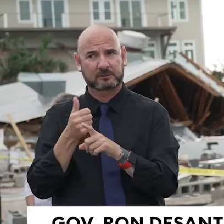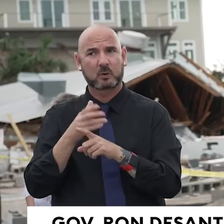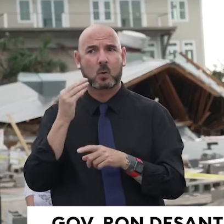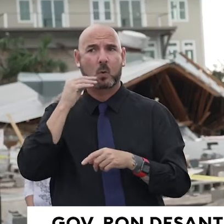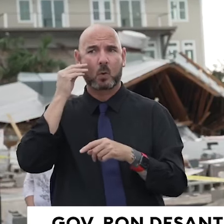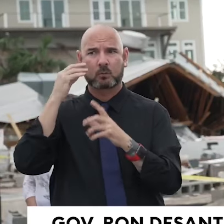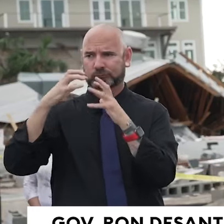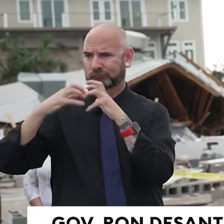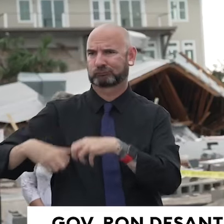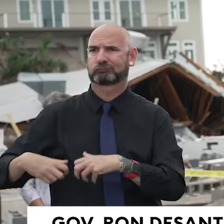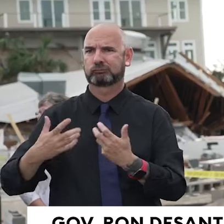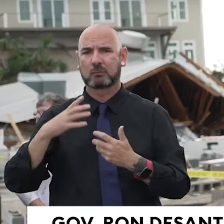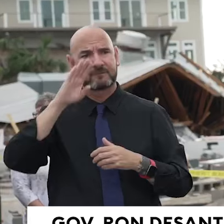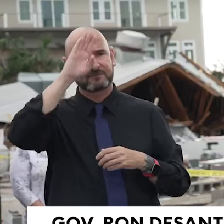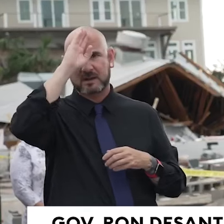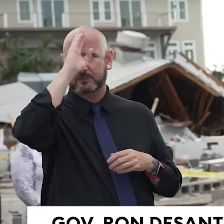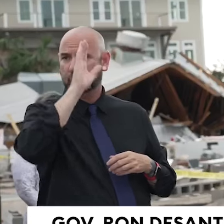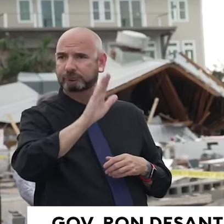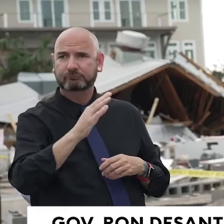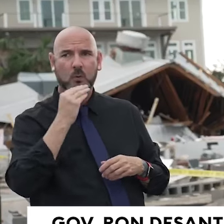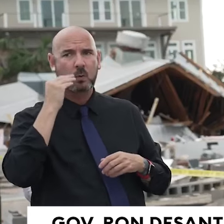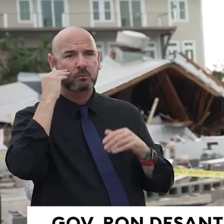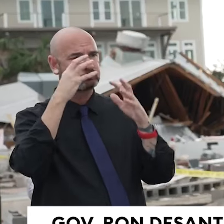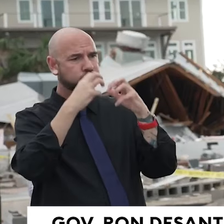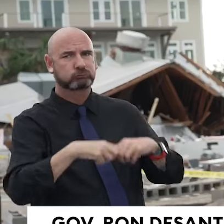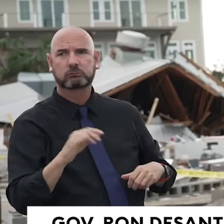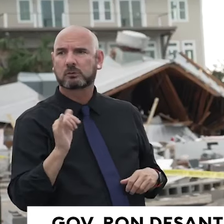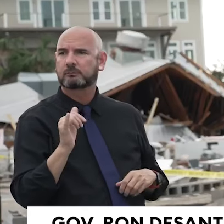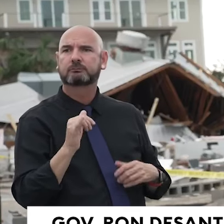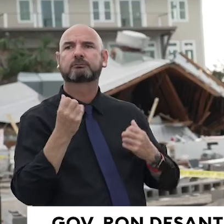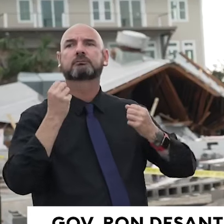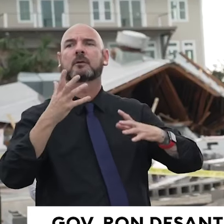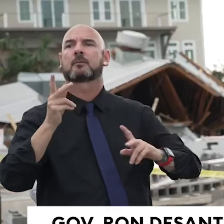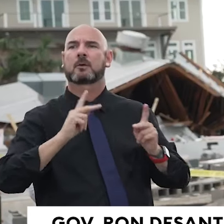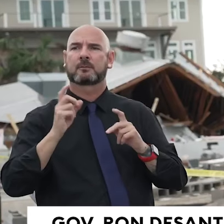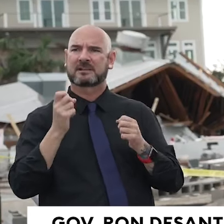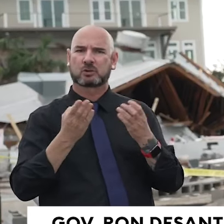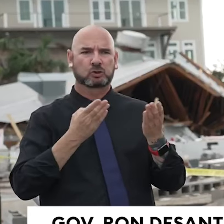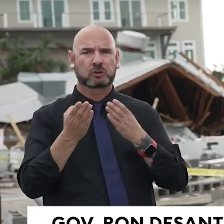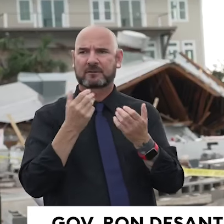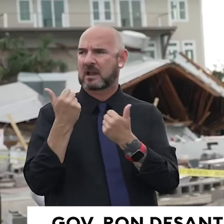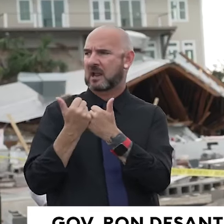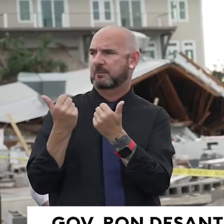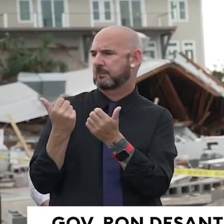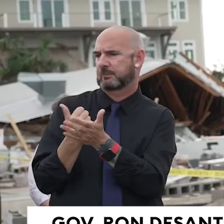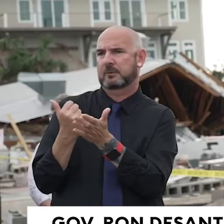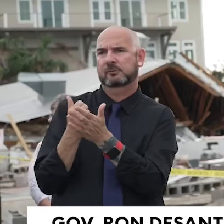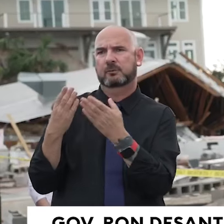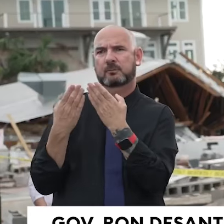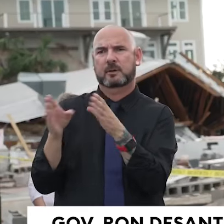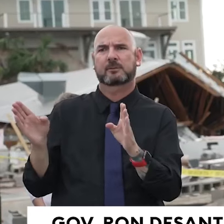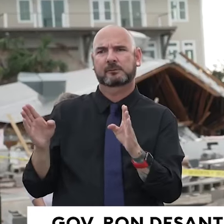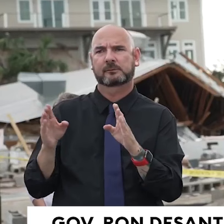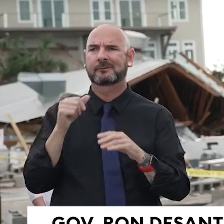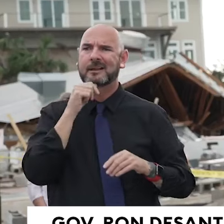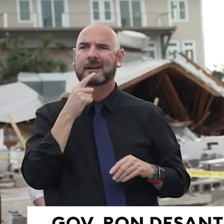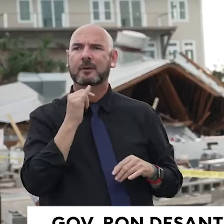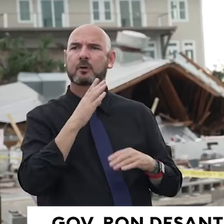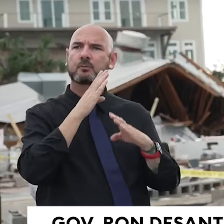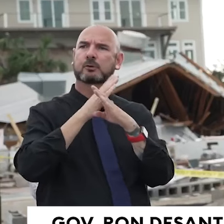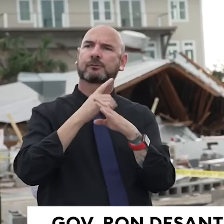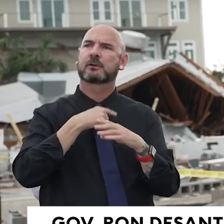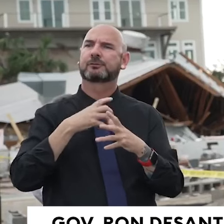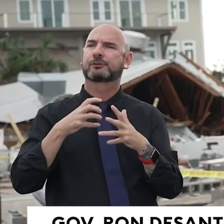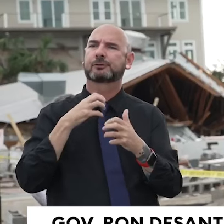firefighters that had their homes destroyed. Because, you know, a lot of these guys that have to serve the public, you know, it's not like they're immune from damage. So that's